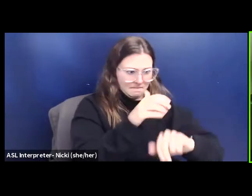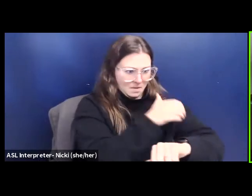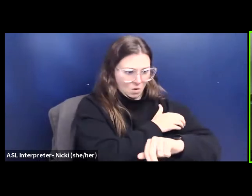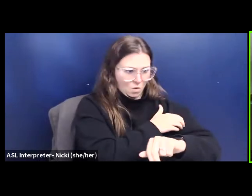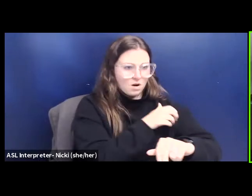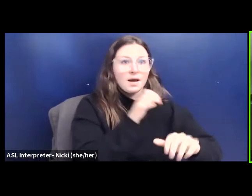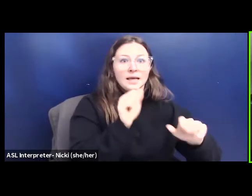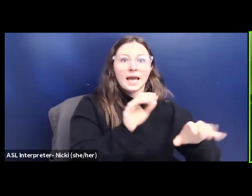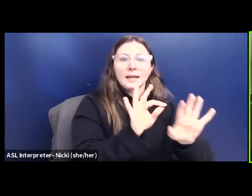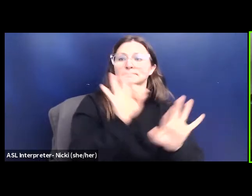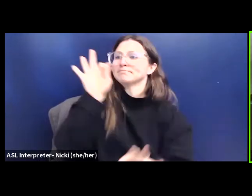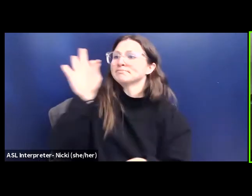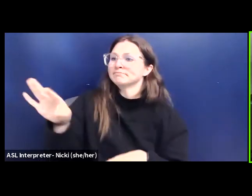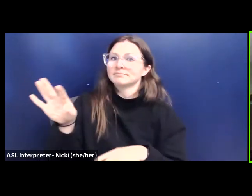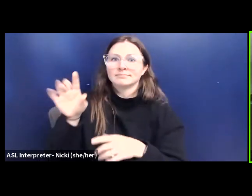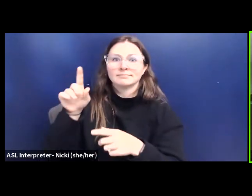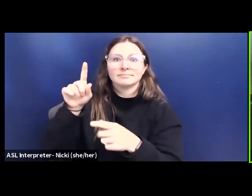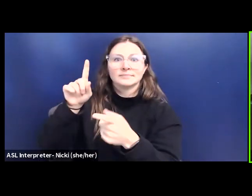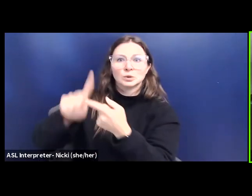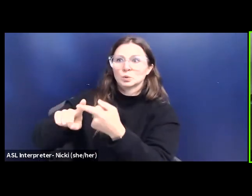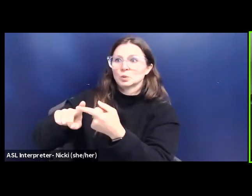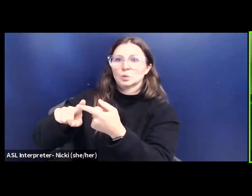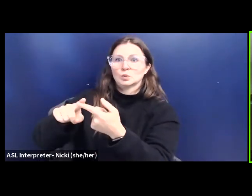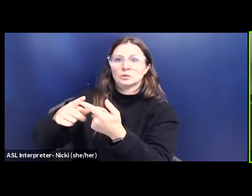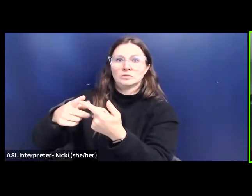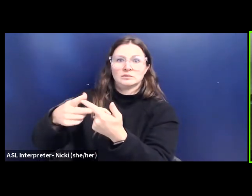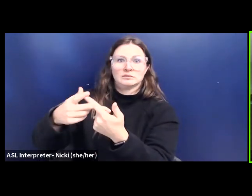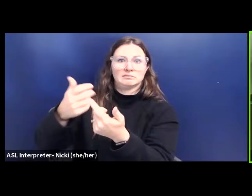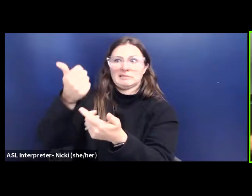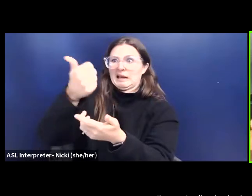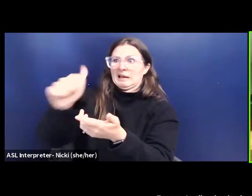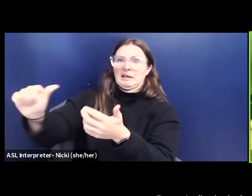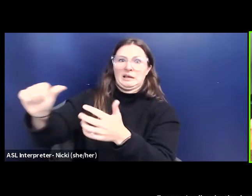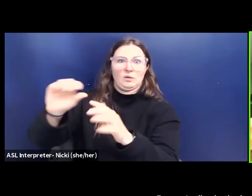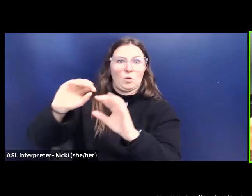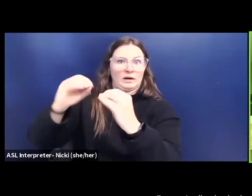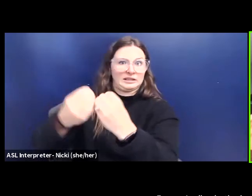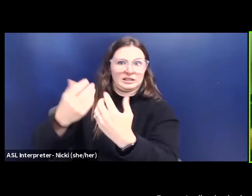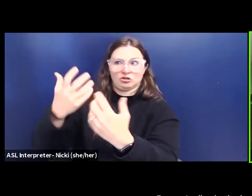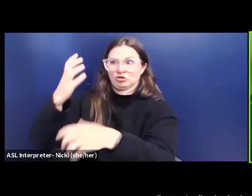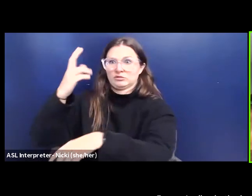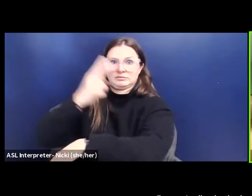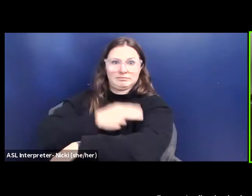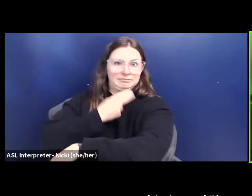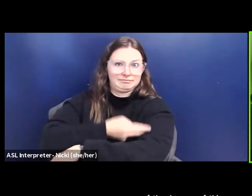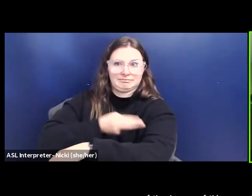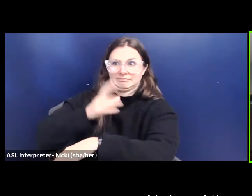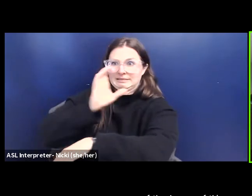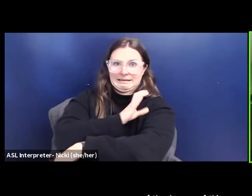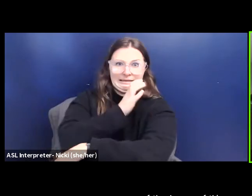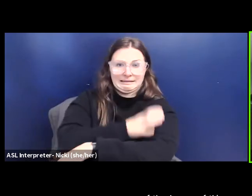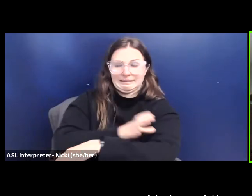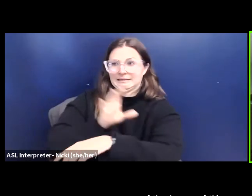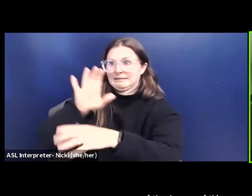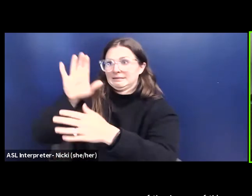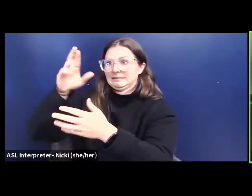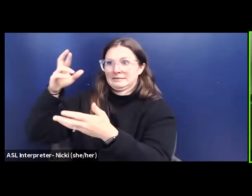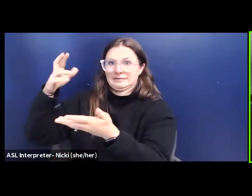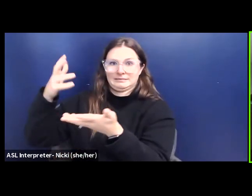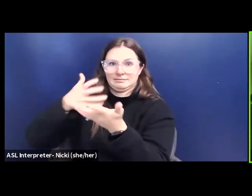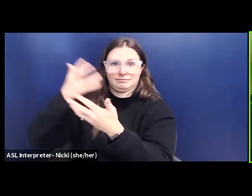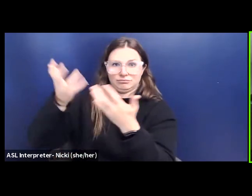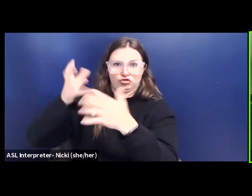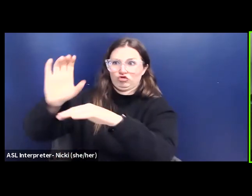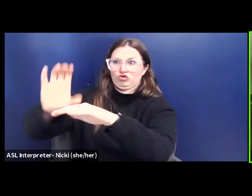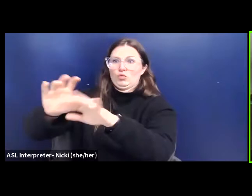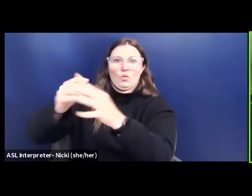an institution, right? If your work is not focused on building power, healing justice might not be the strategy to